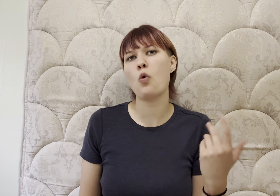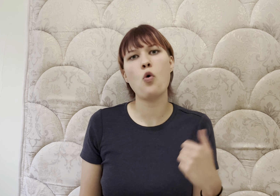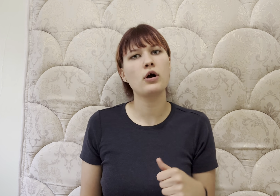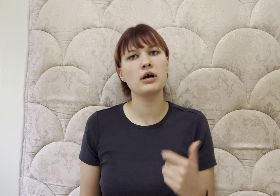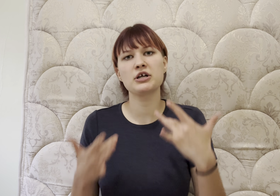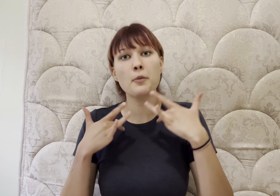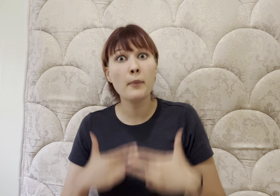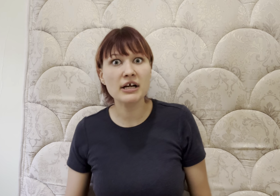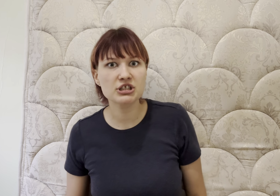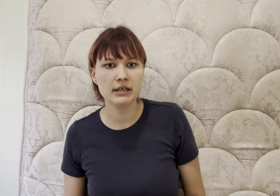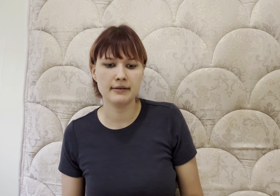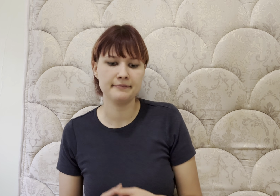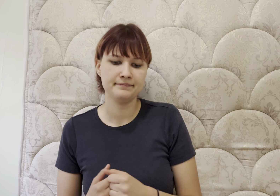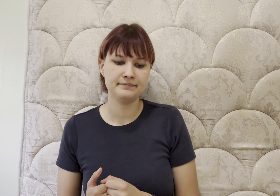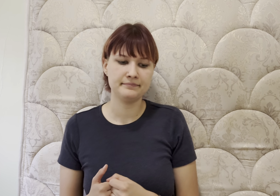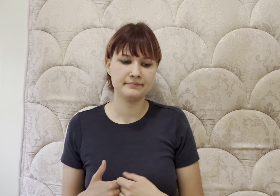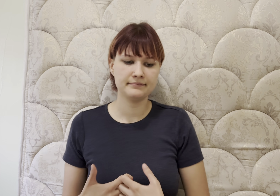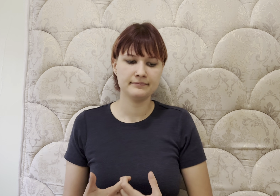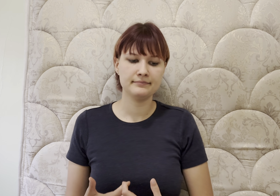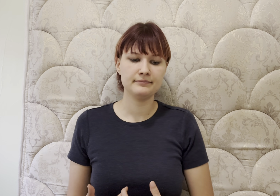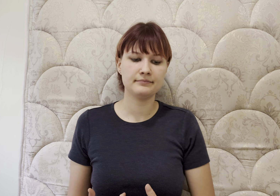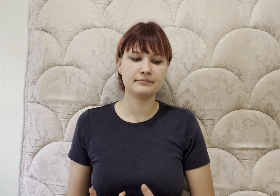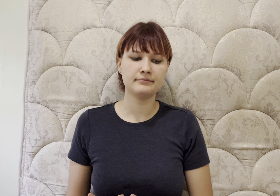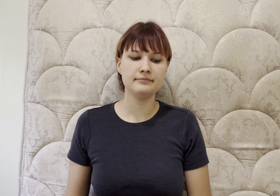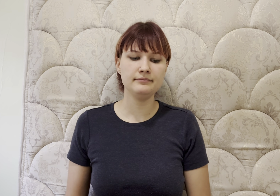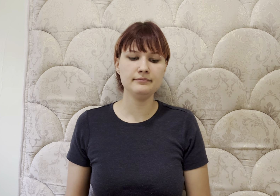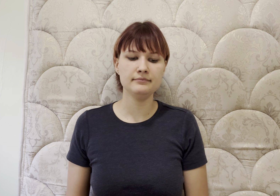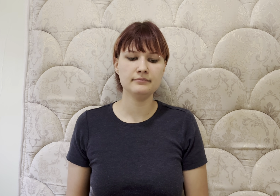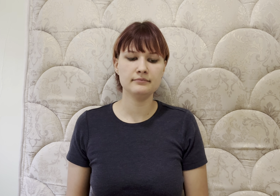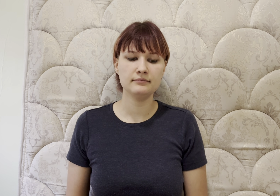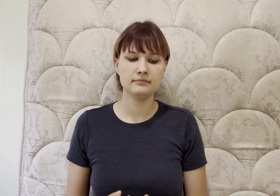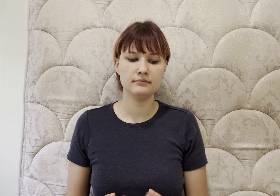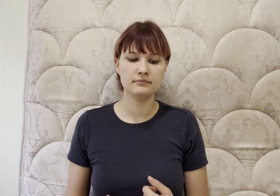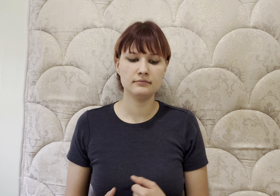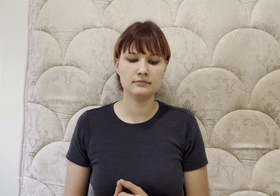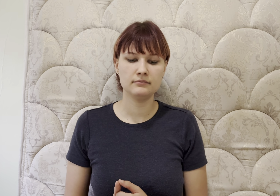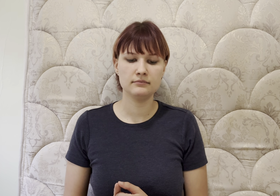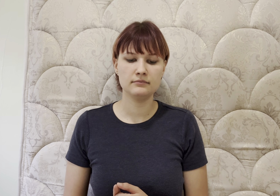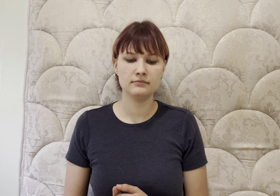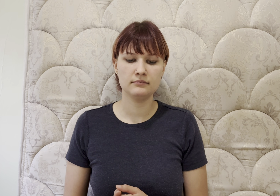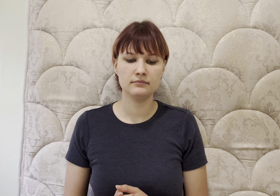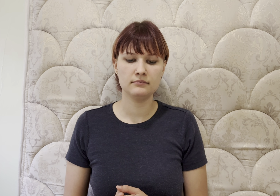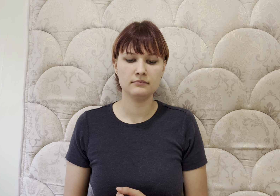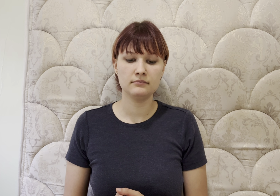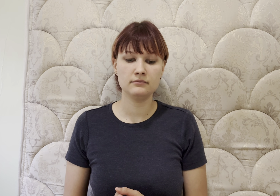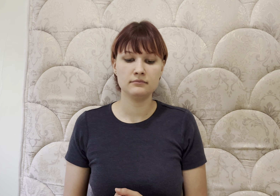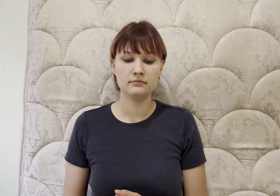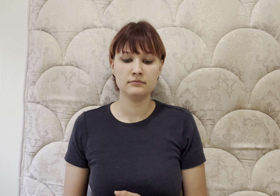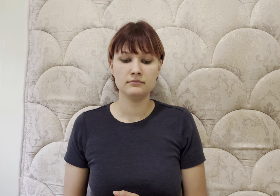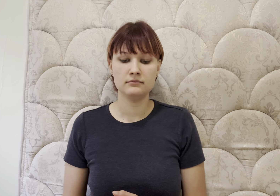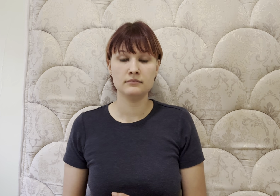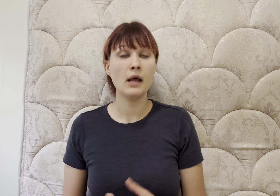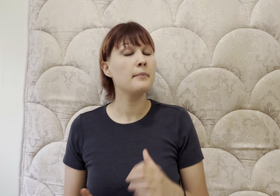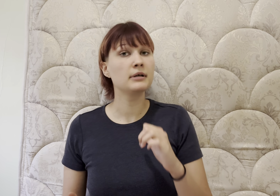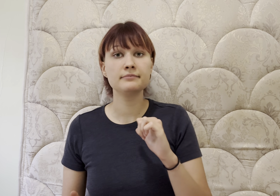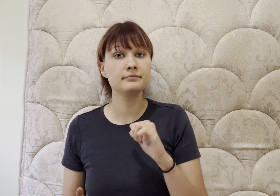or a PhD over a PsyD, or a doctorate versus a master's? Turns out your therapist's degree does not